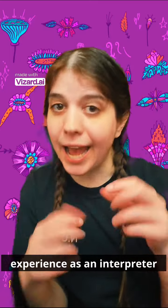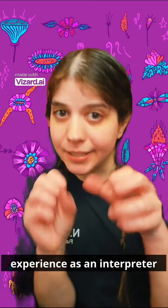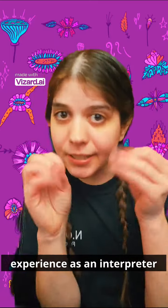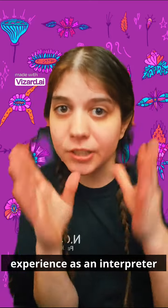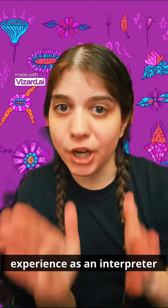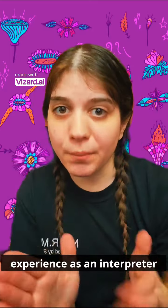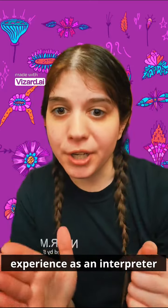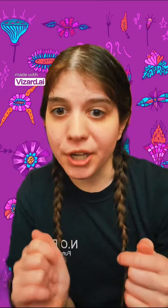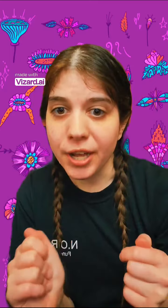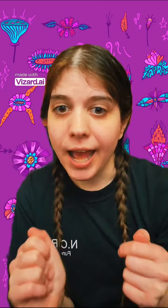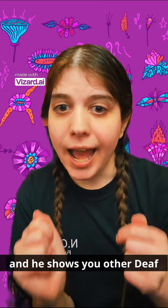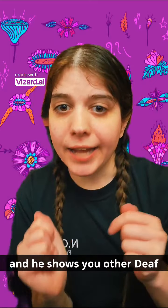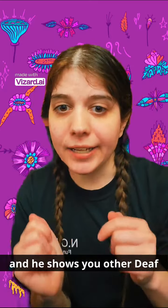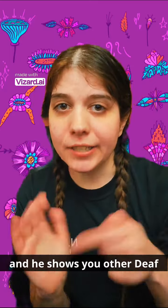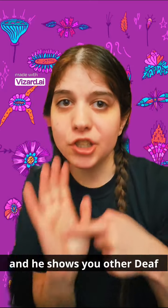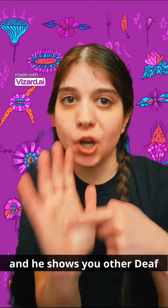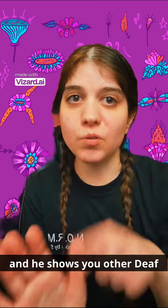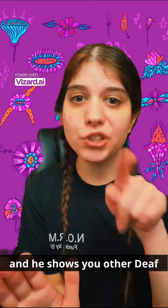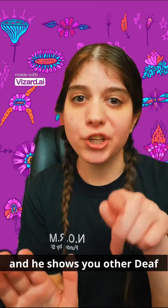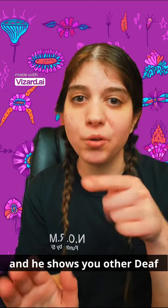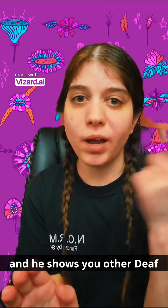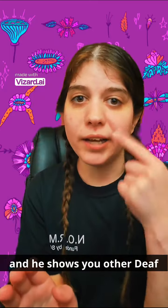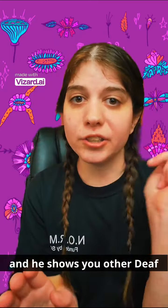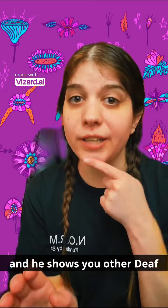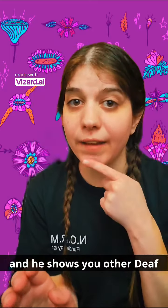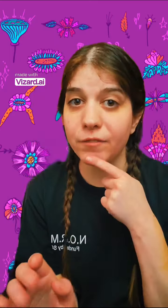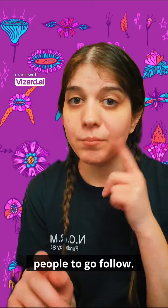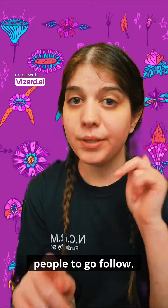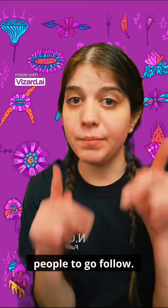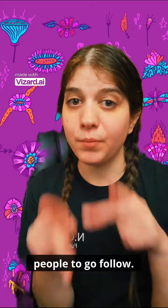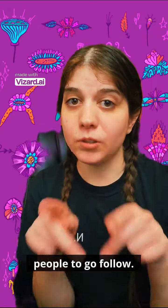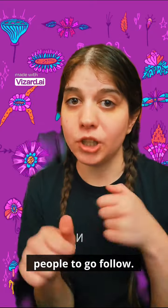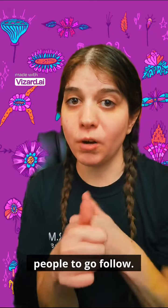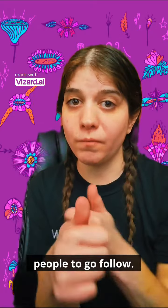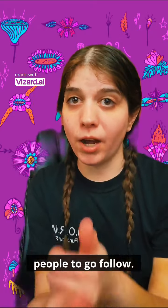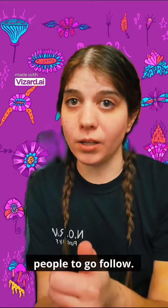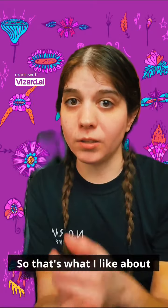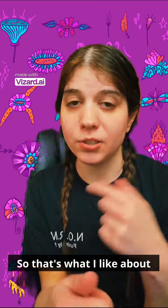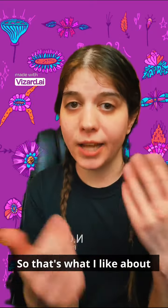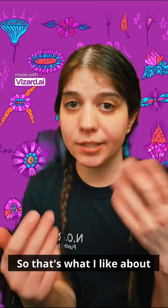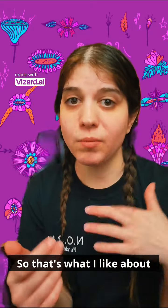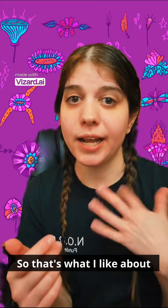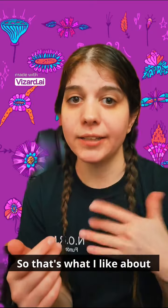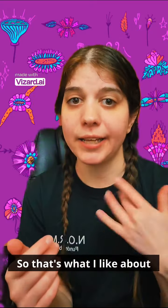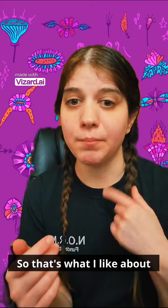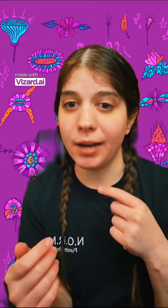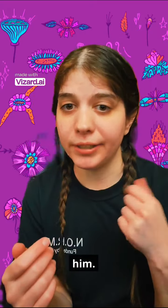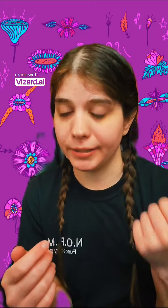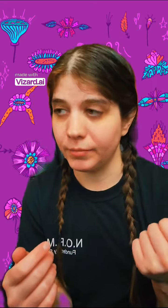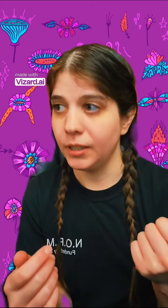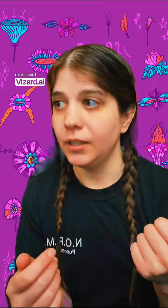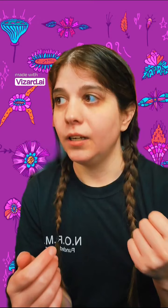an interpreter, and he shows you other deaf people to go follow. So that's what I like about him.